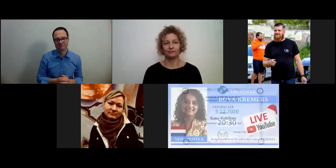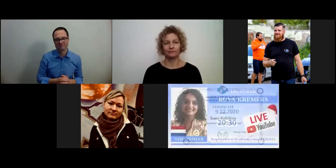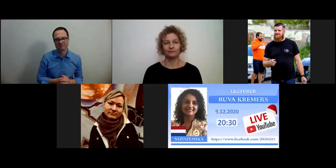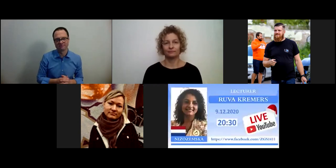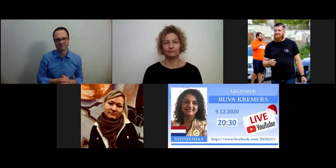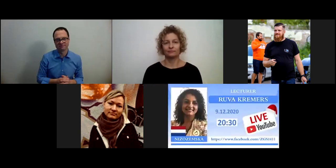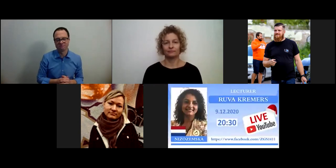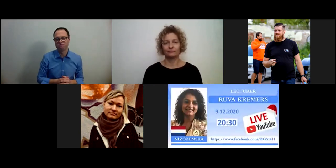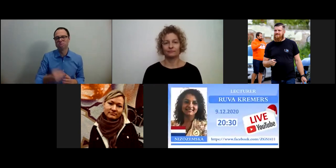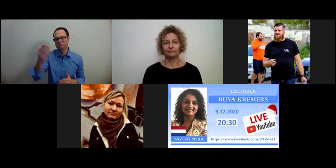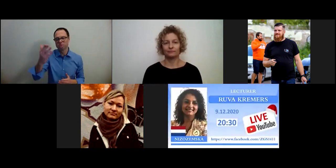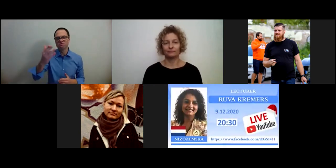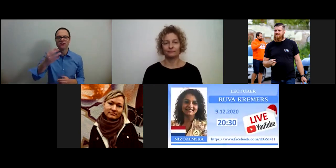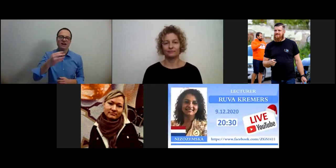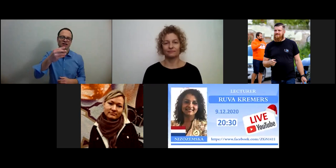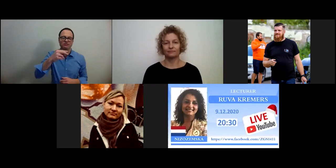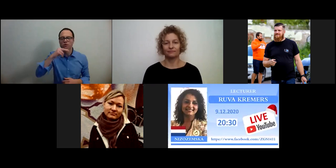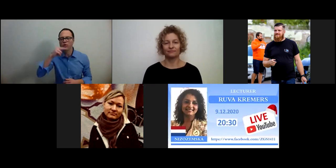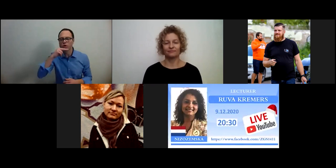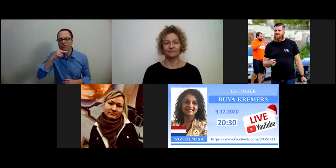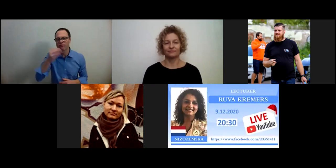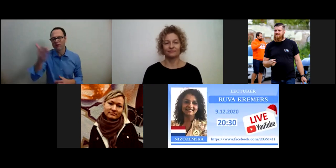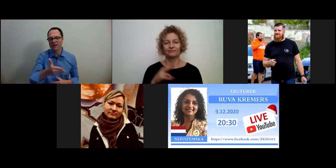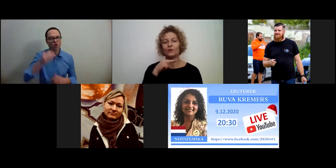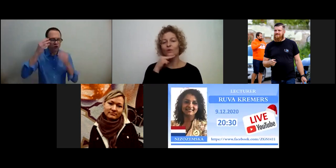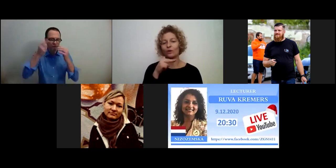Unfortunately, not available. Next.